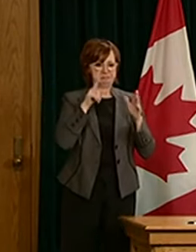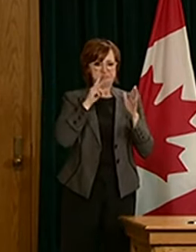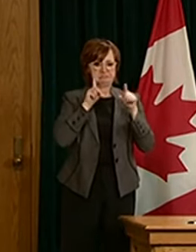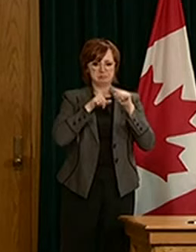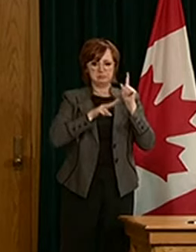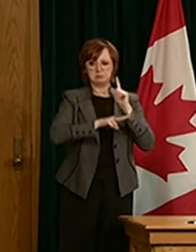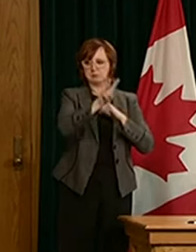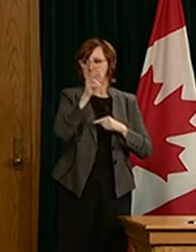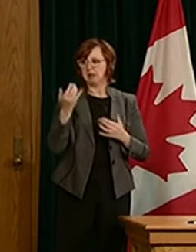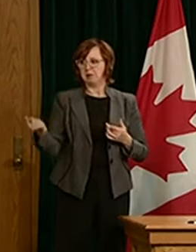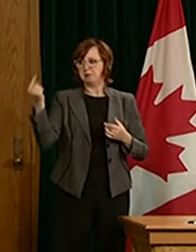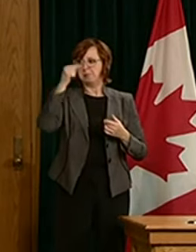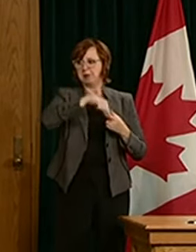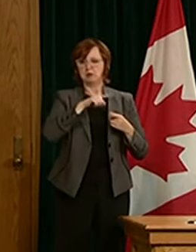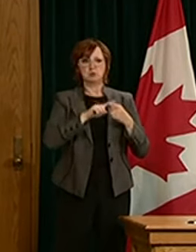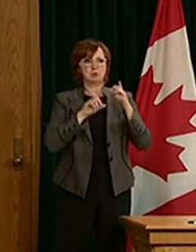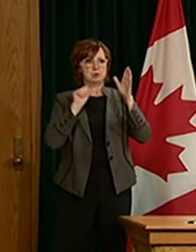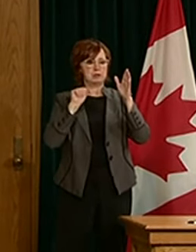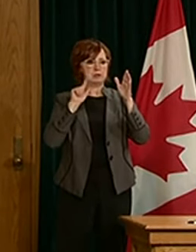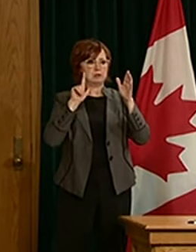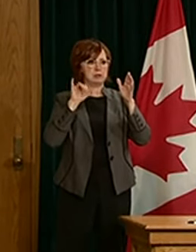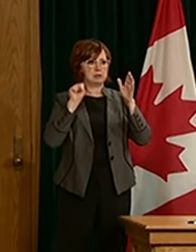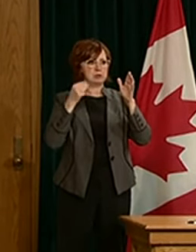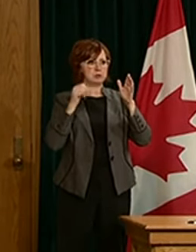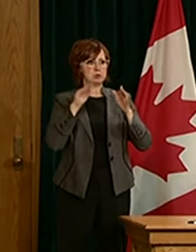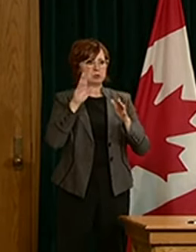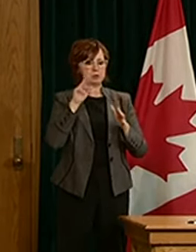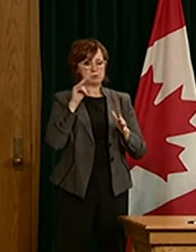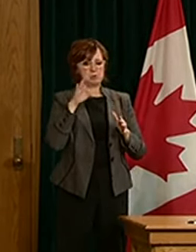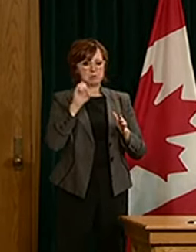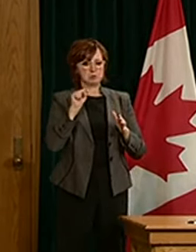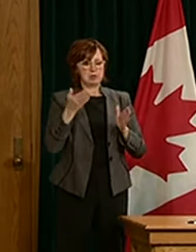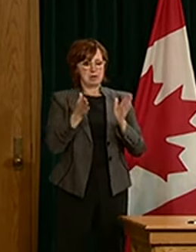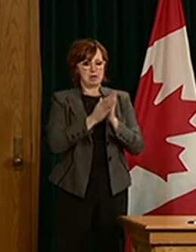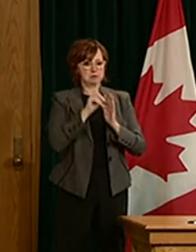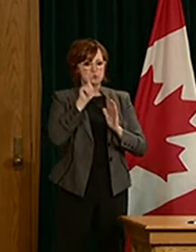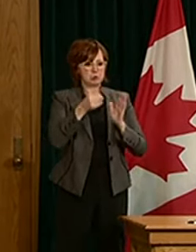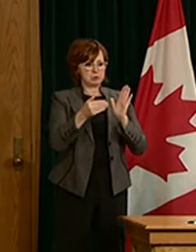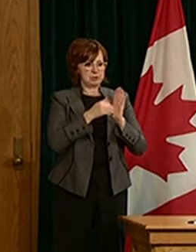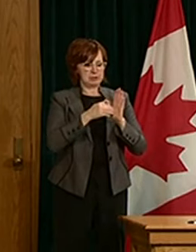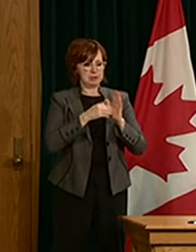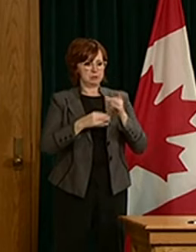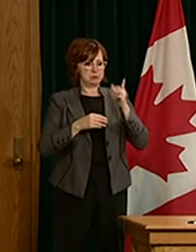Can we just circle back to Alicia Bridges? Can you try asking your question again, Alicia?